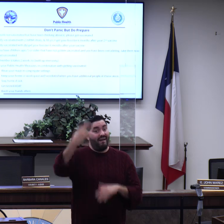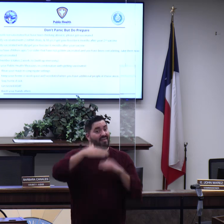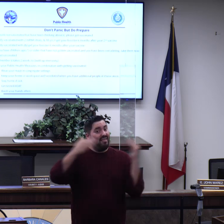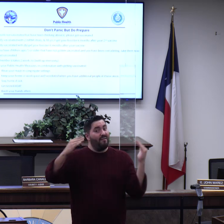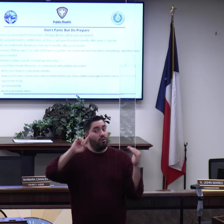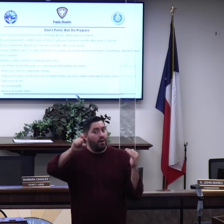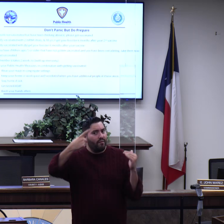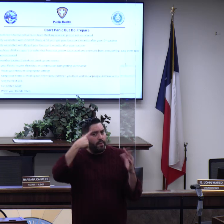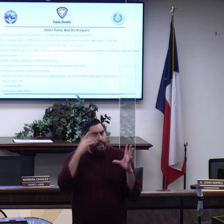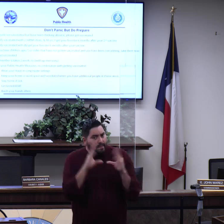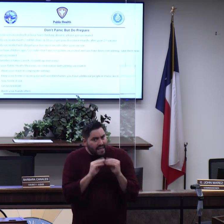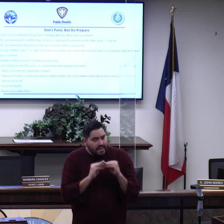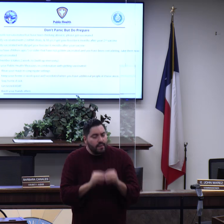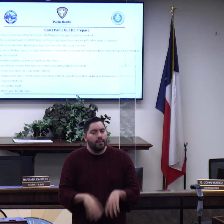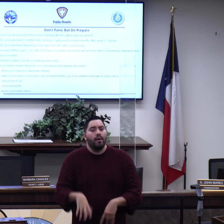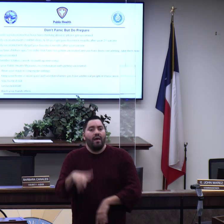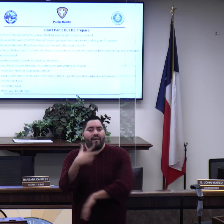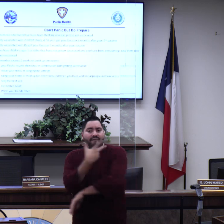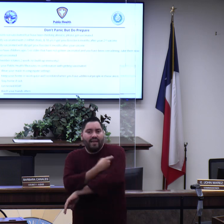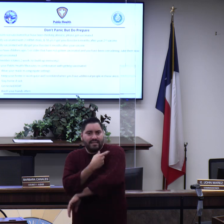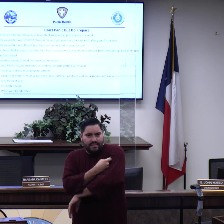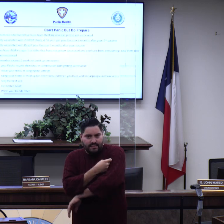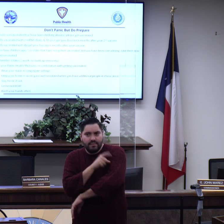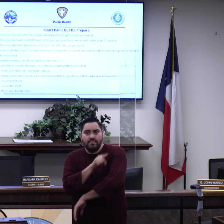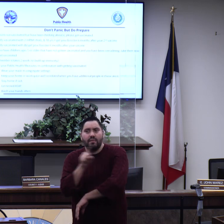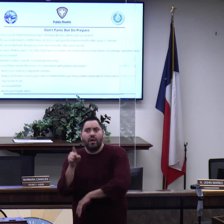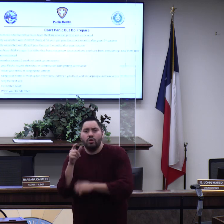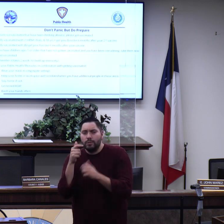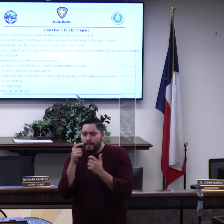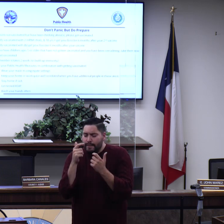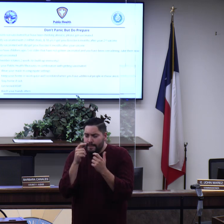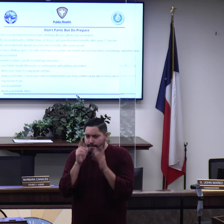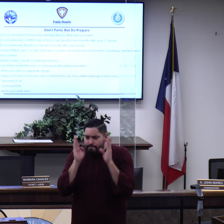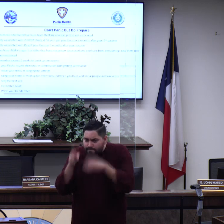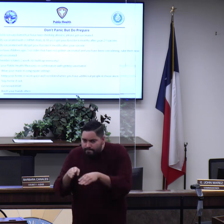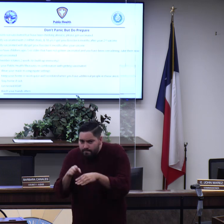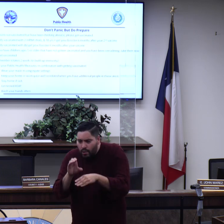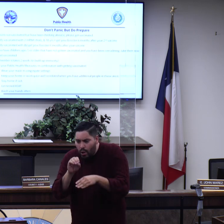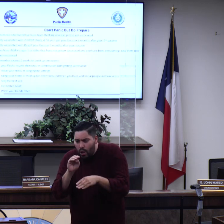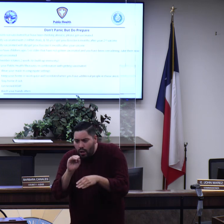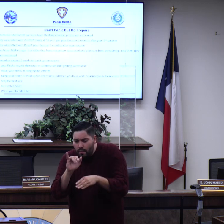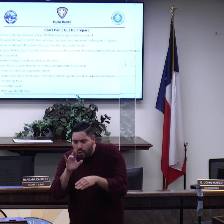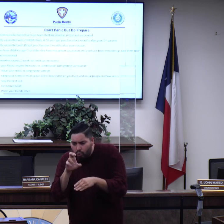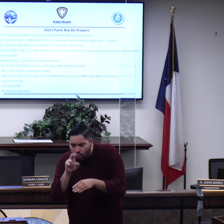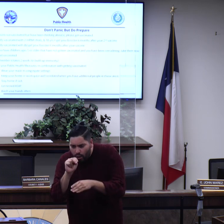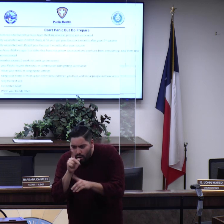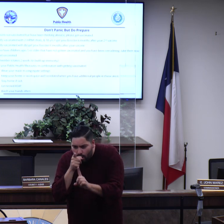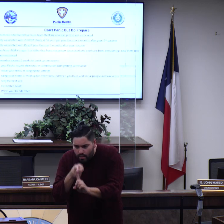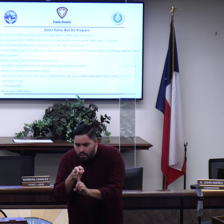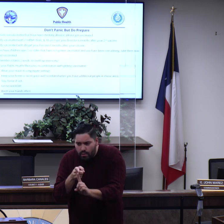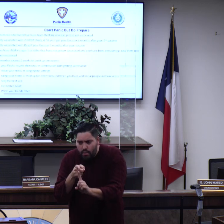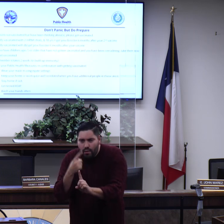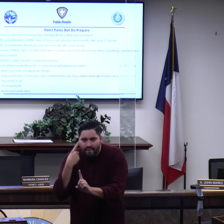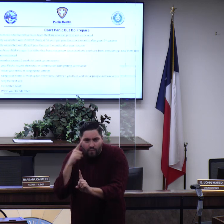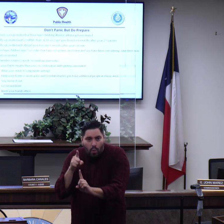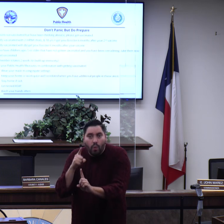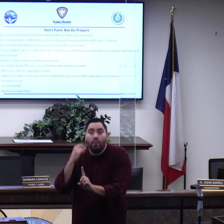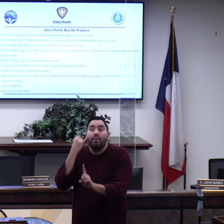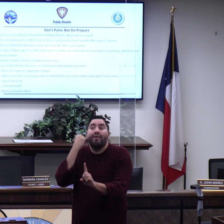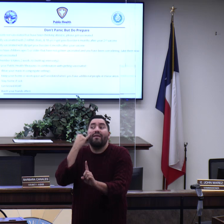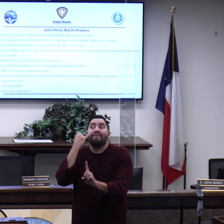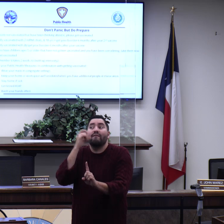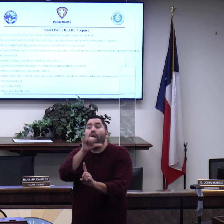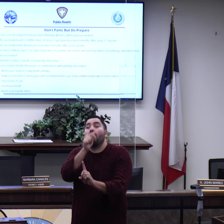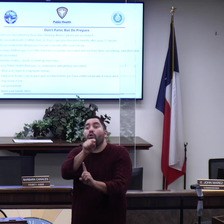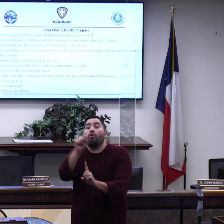by vaccine makers to start working on a strain, specific vaccines for just-in-case